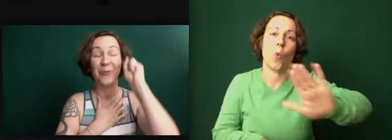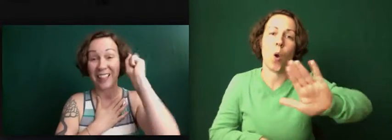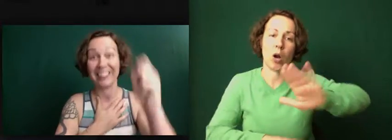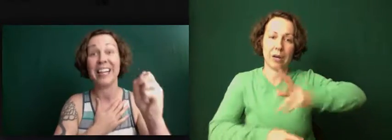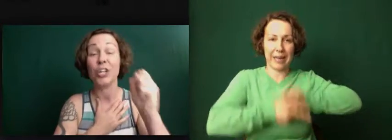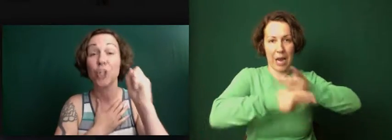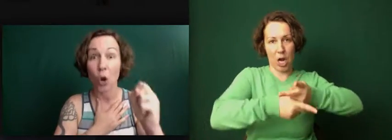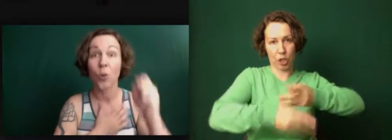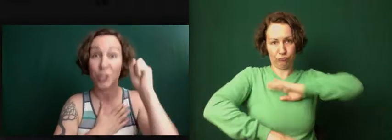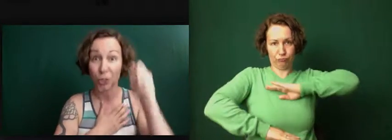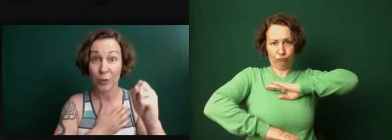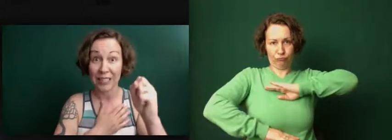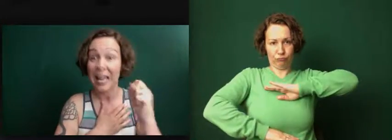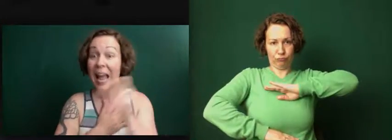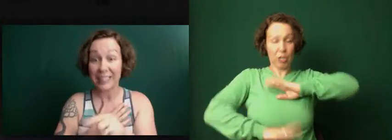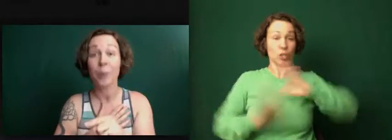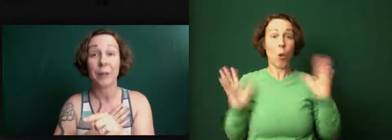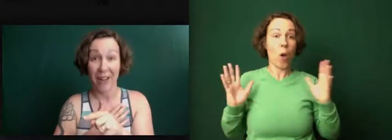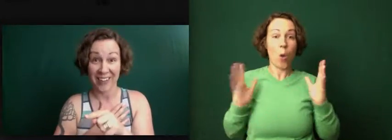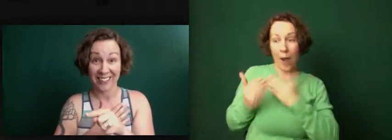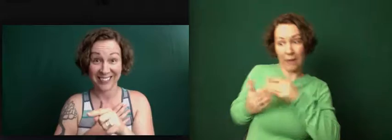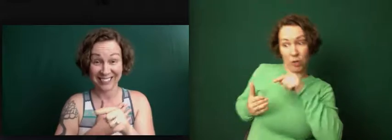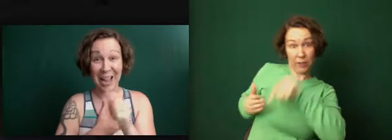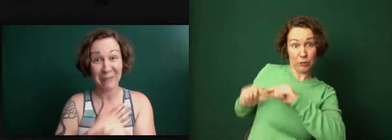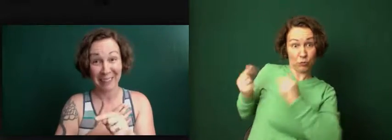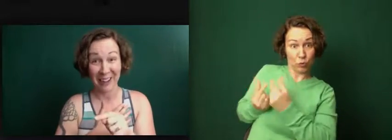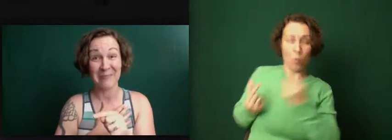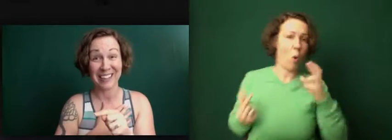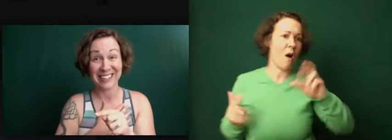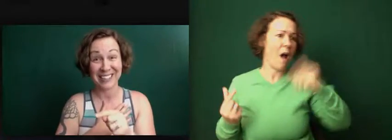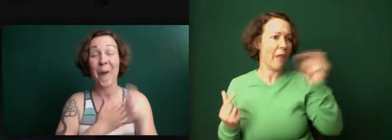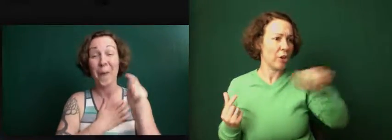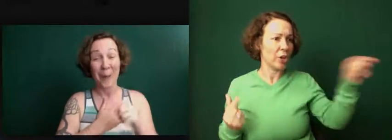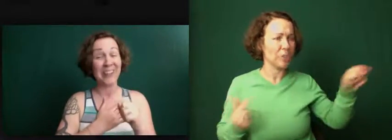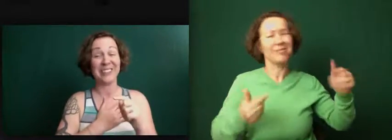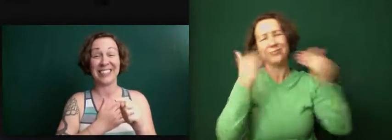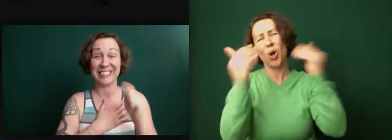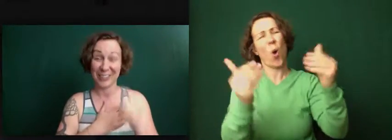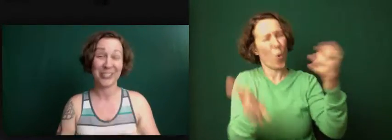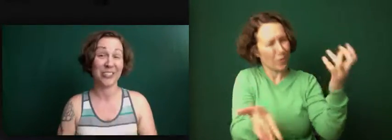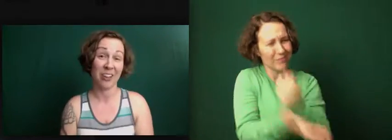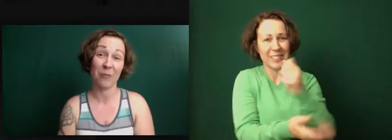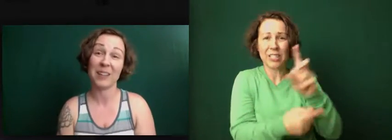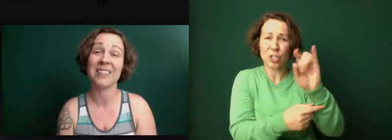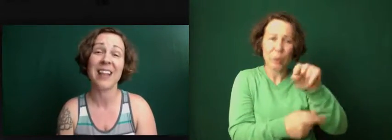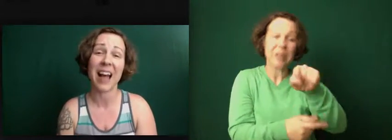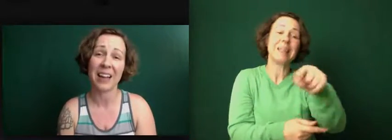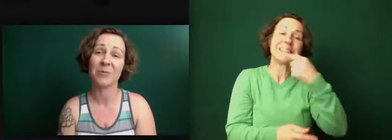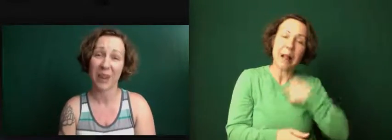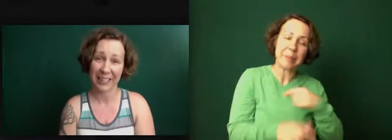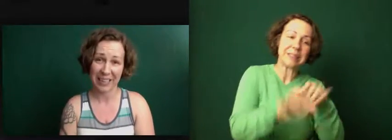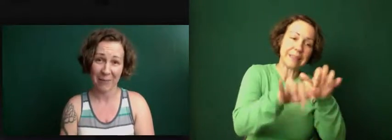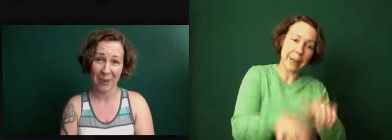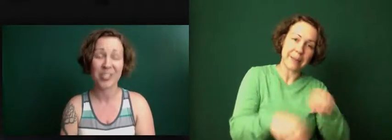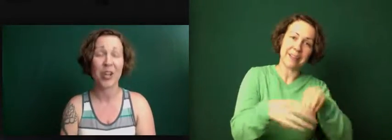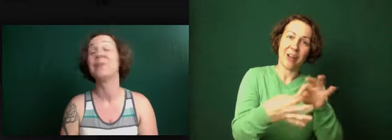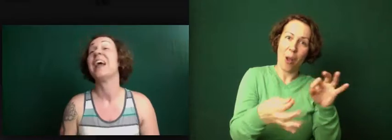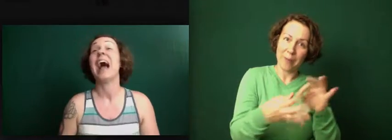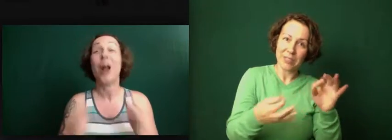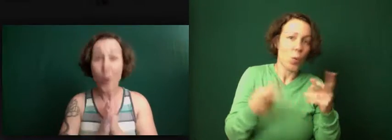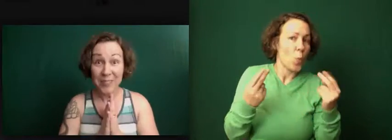is, go do it and tell me about it. Type in the comments what you did to nourish yourself because that is what I